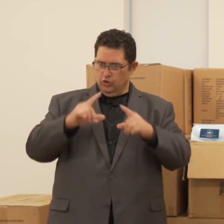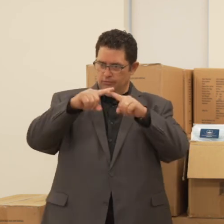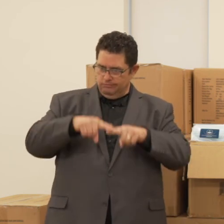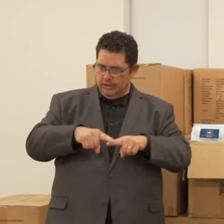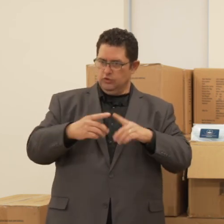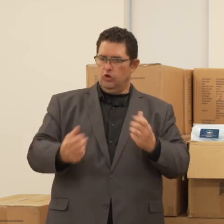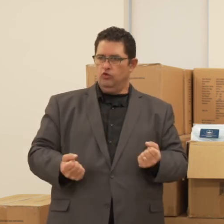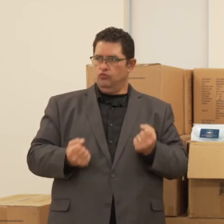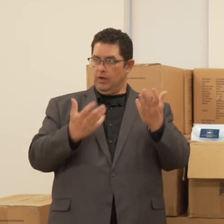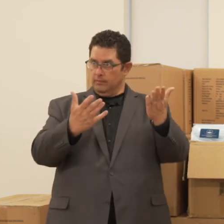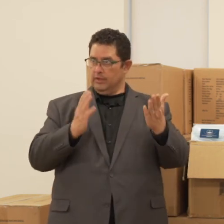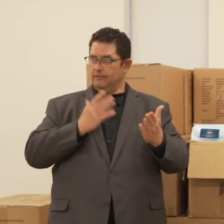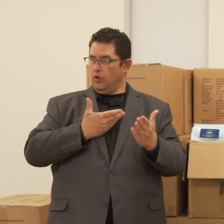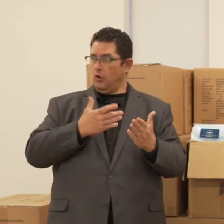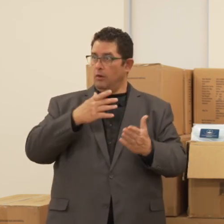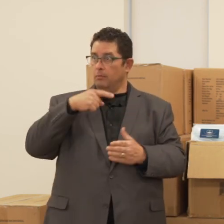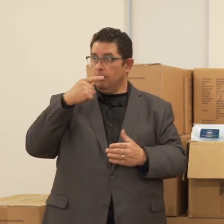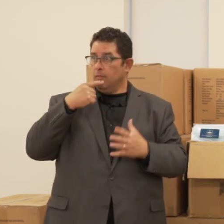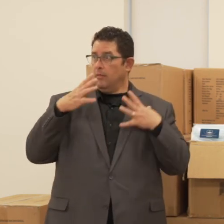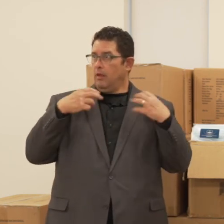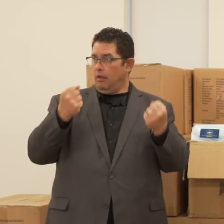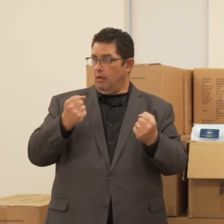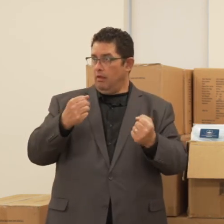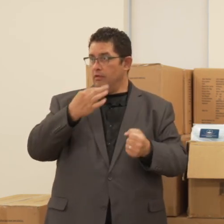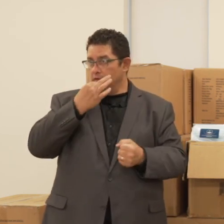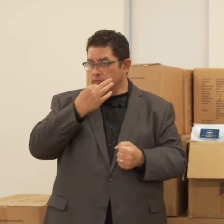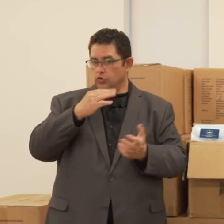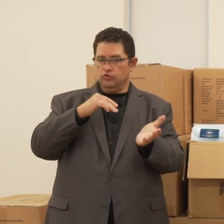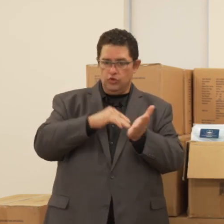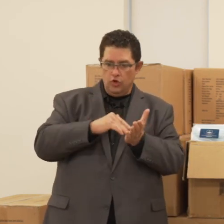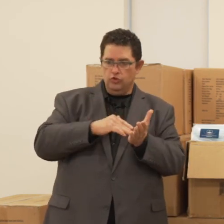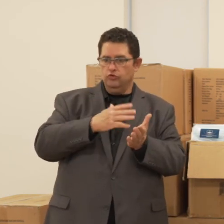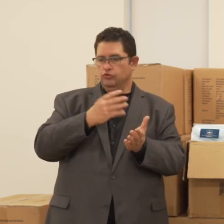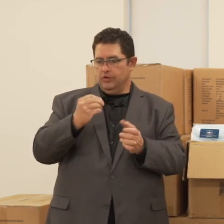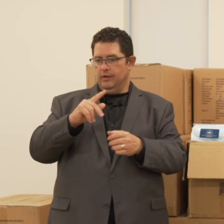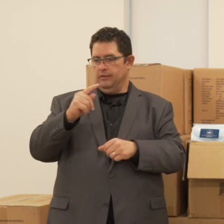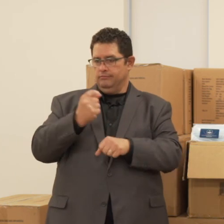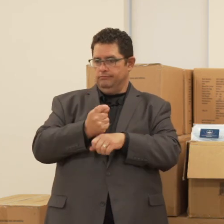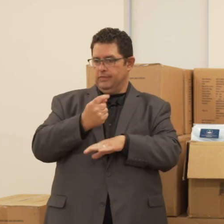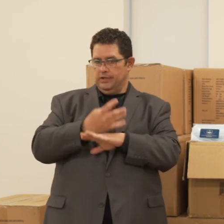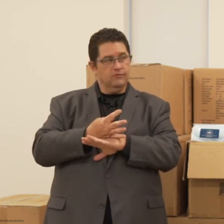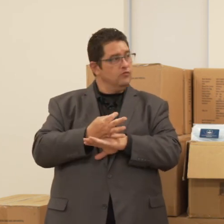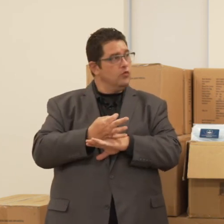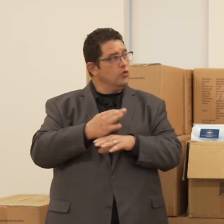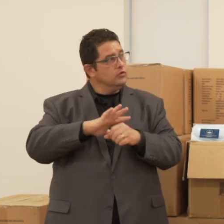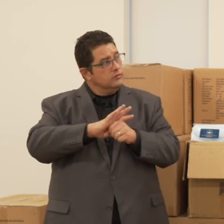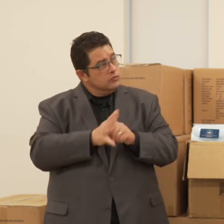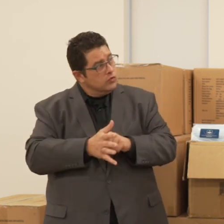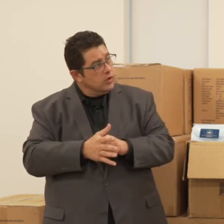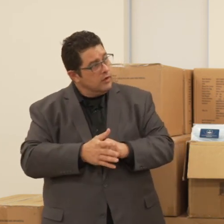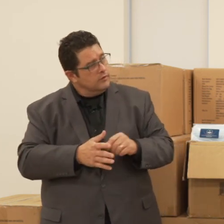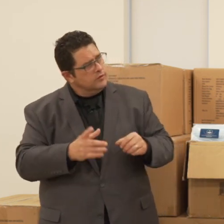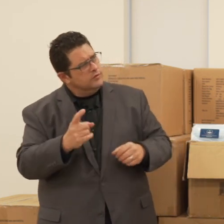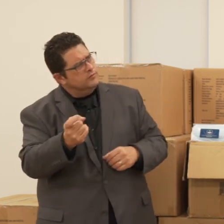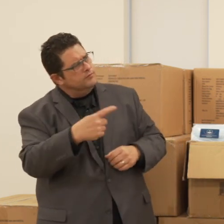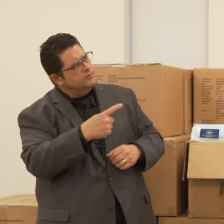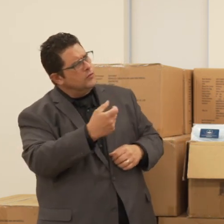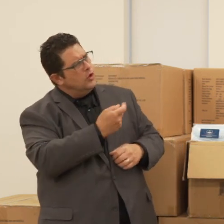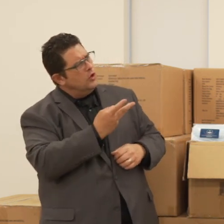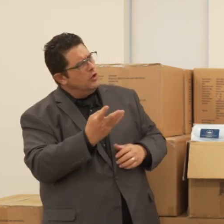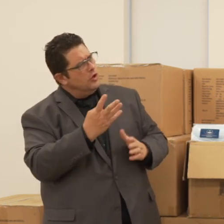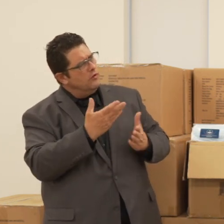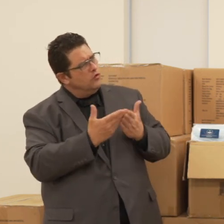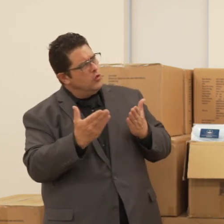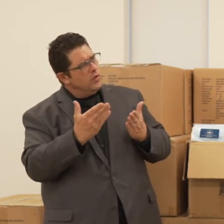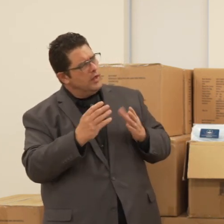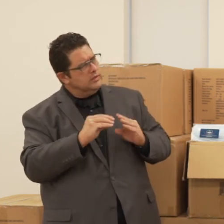recommendations of our public health experts, our doctors, and our pandemic task force. Hey, Dr. Page, a couple things. The